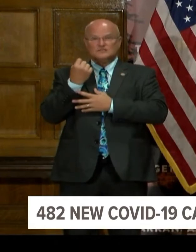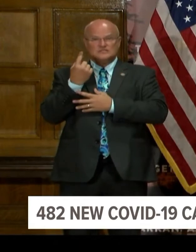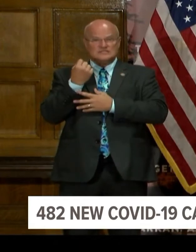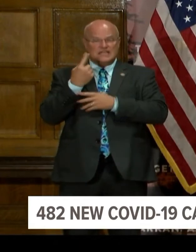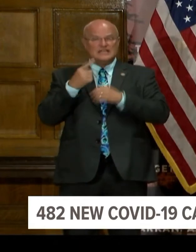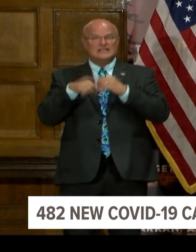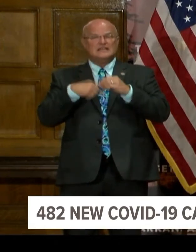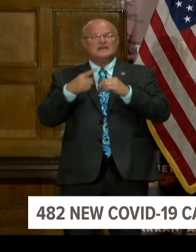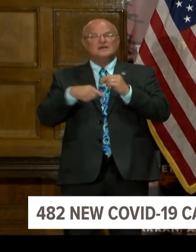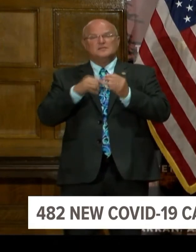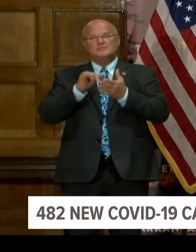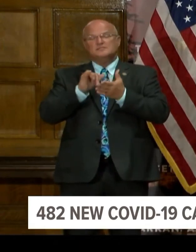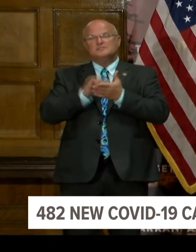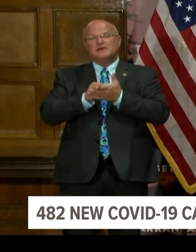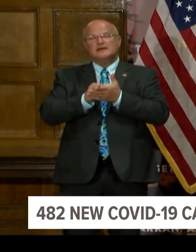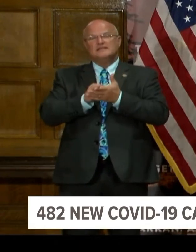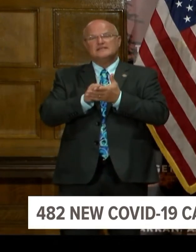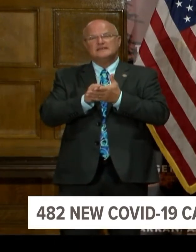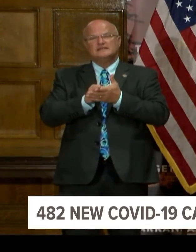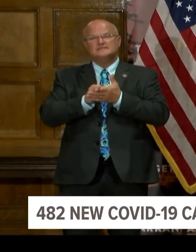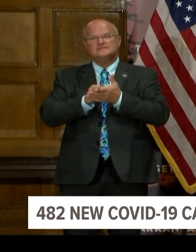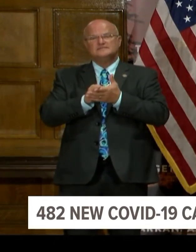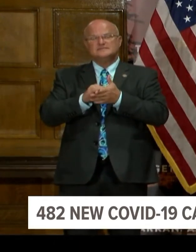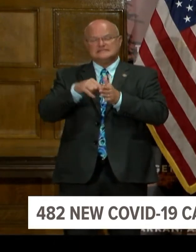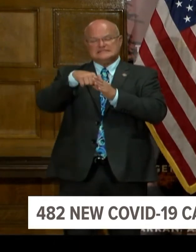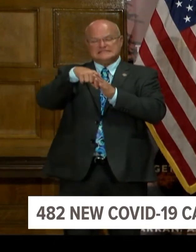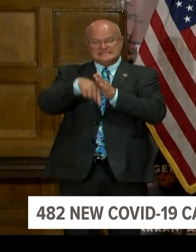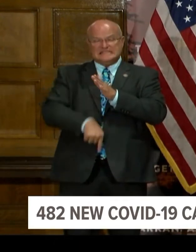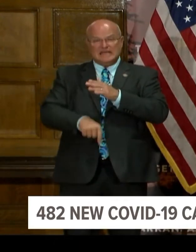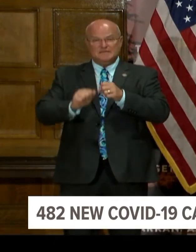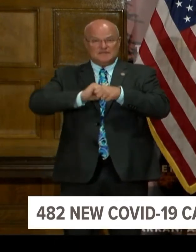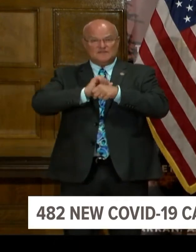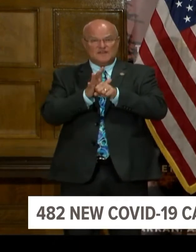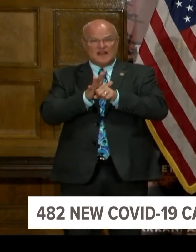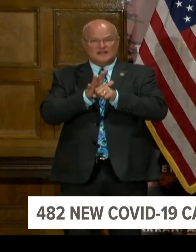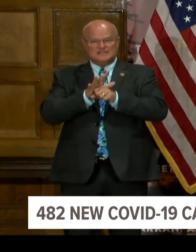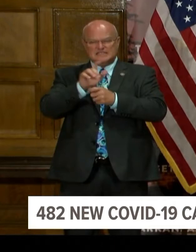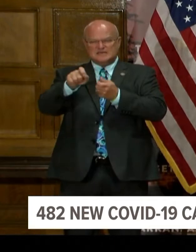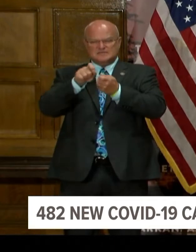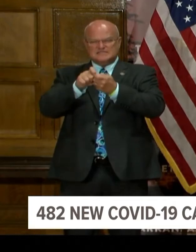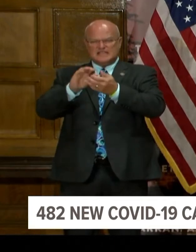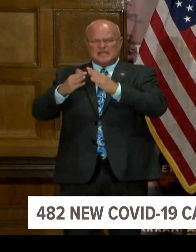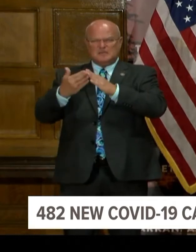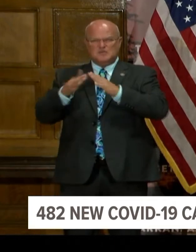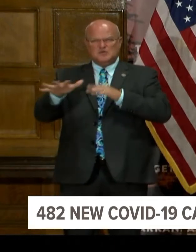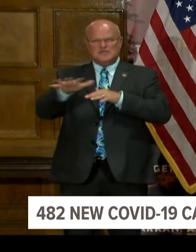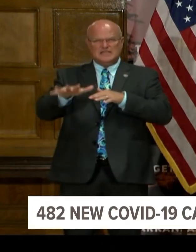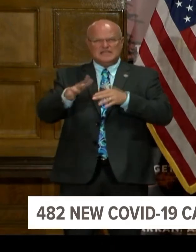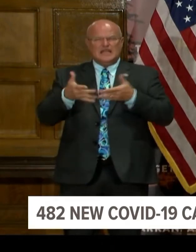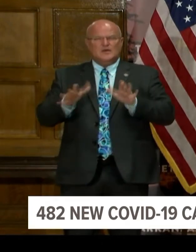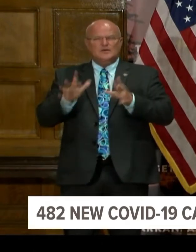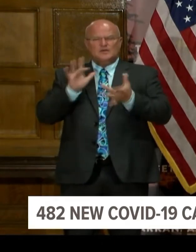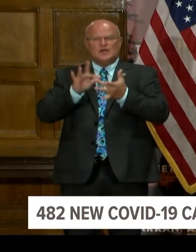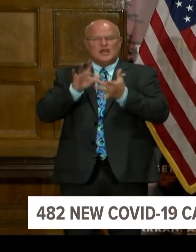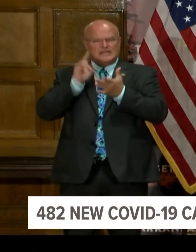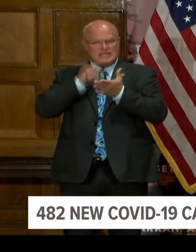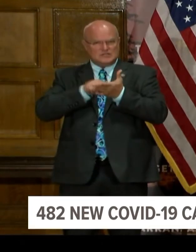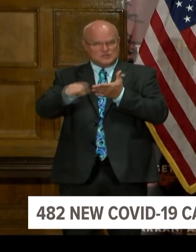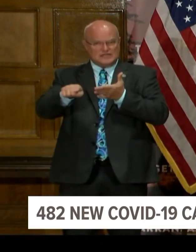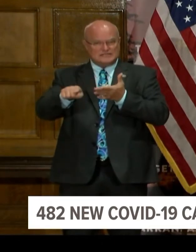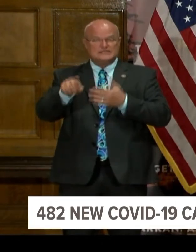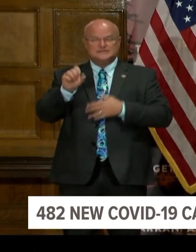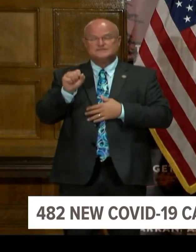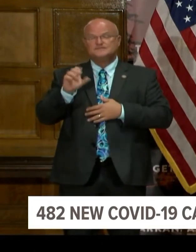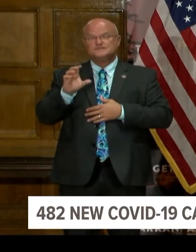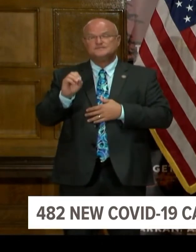understanding of the depth of the virus in that particular community and allows us to do our contact tracing.